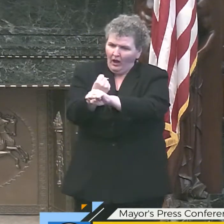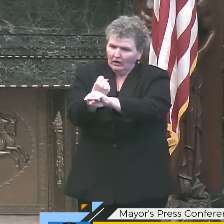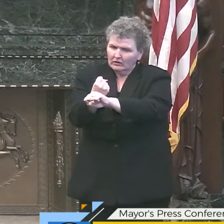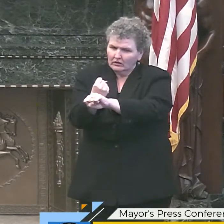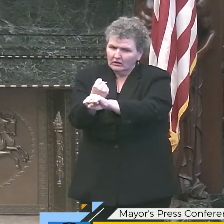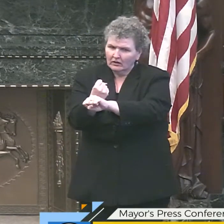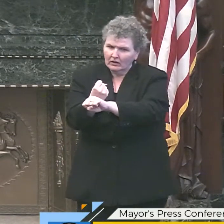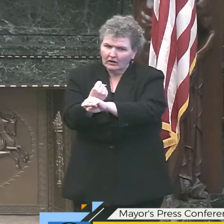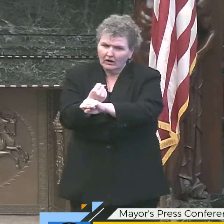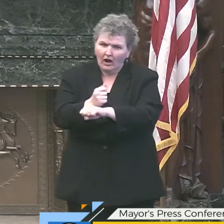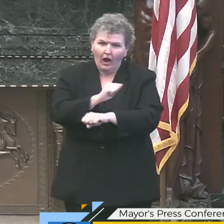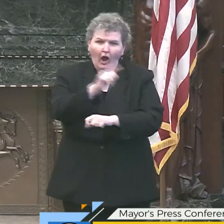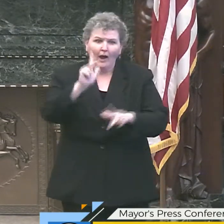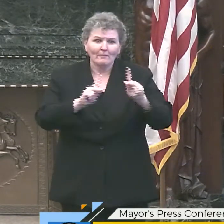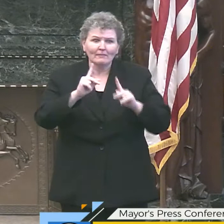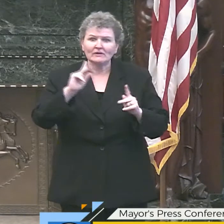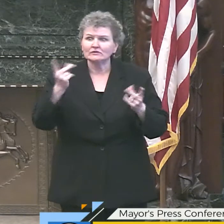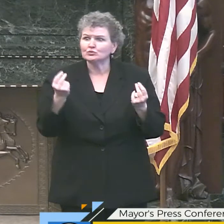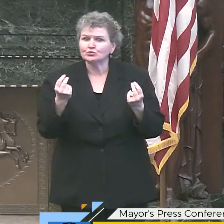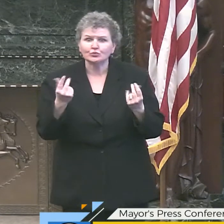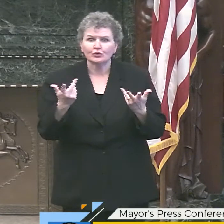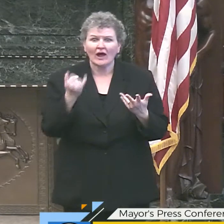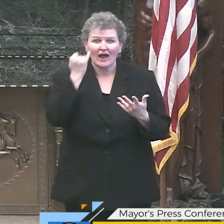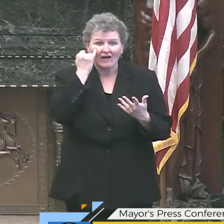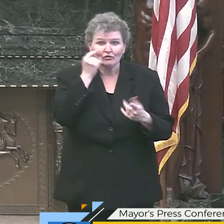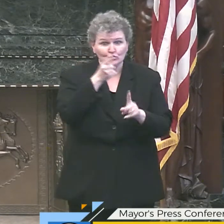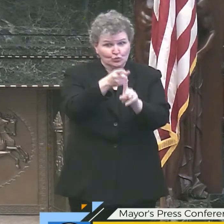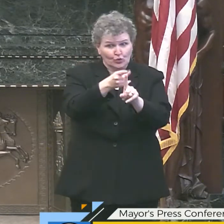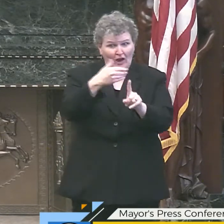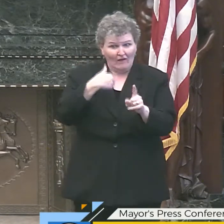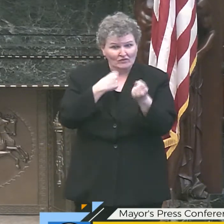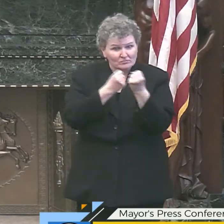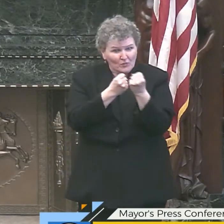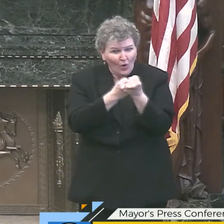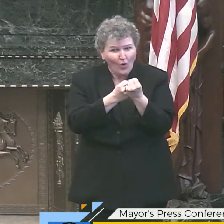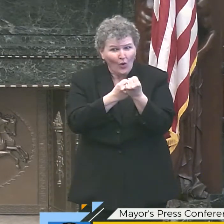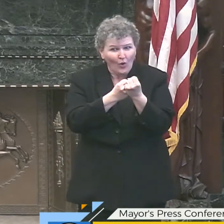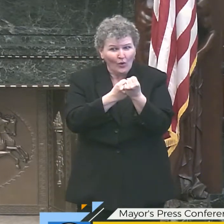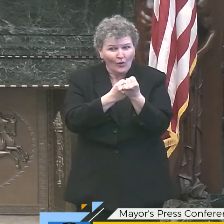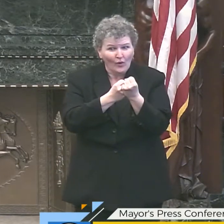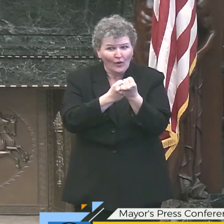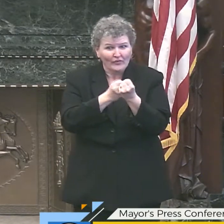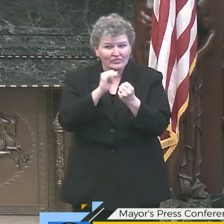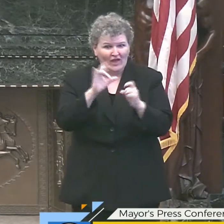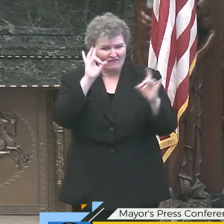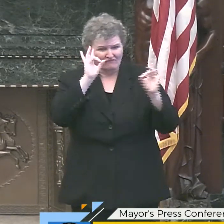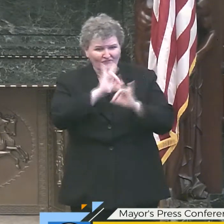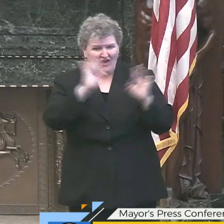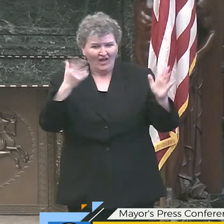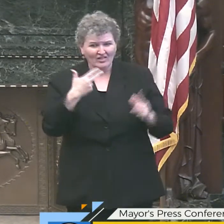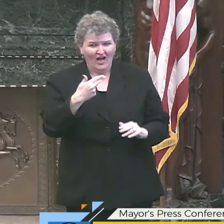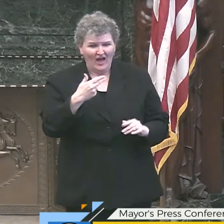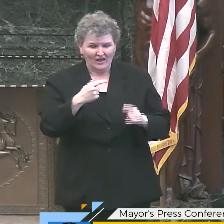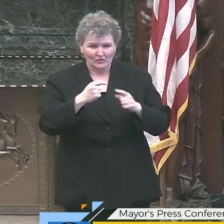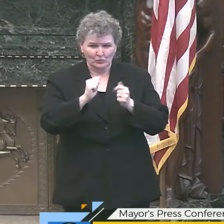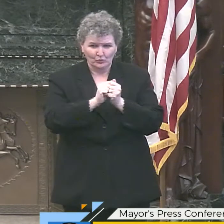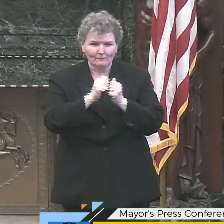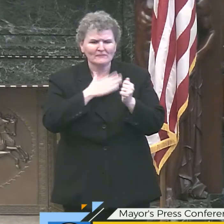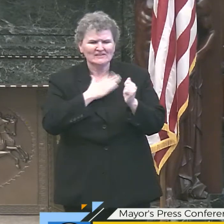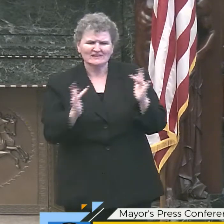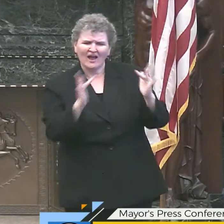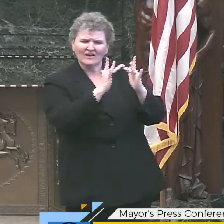Philadelphians can do. If you or someone you know needs support because of the potential of violence, contact the Community Crisis Intervention